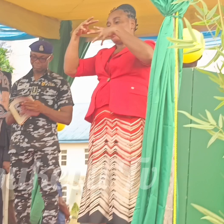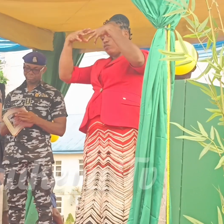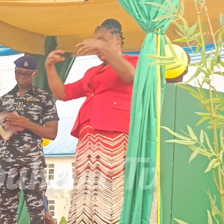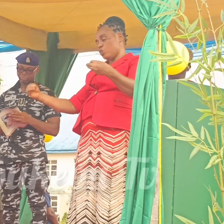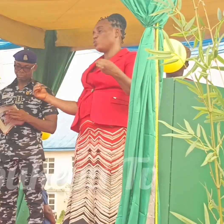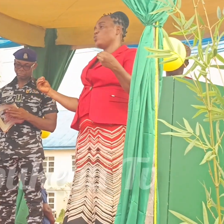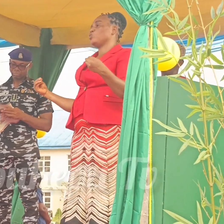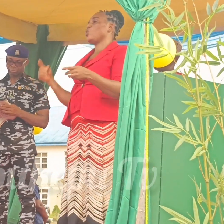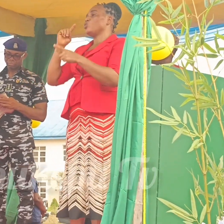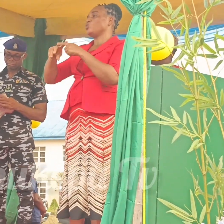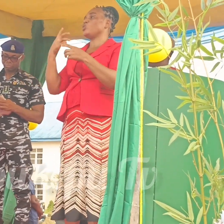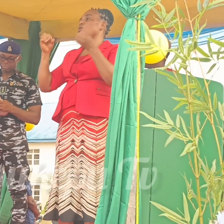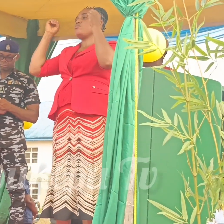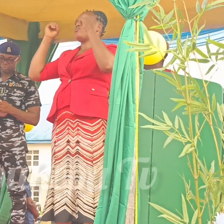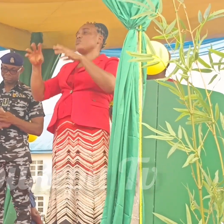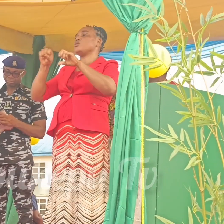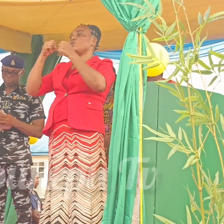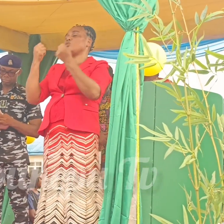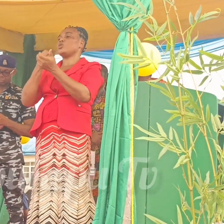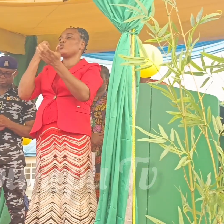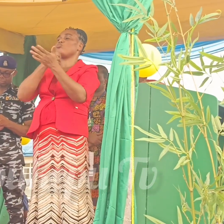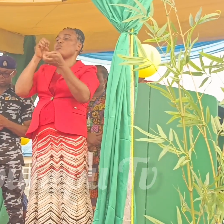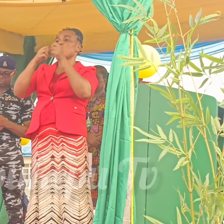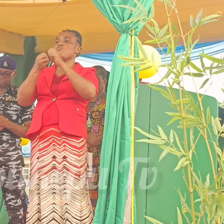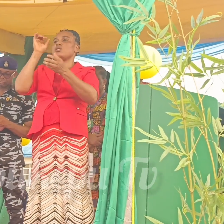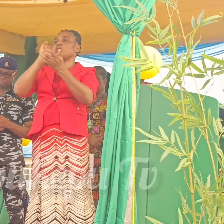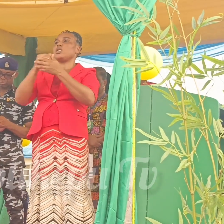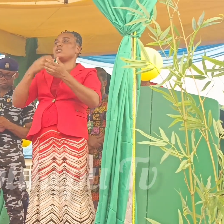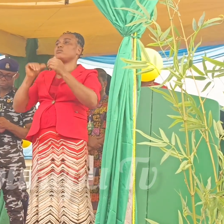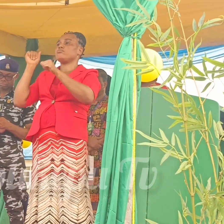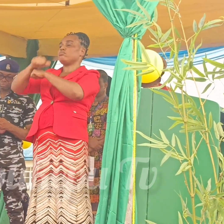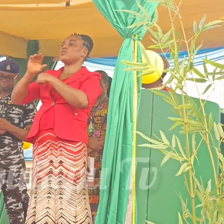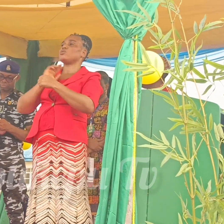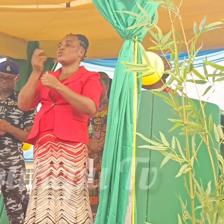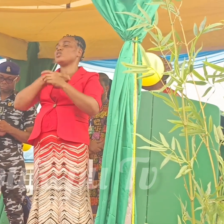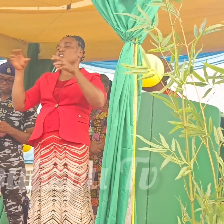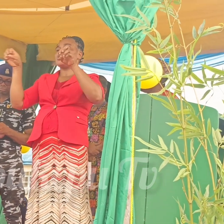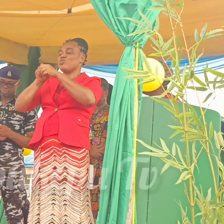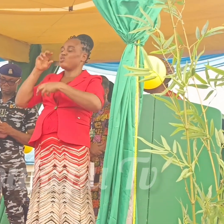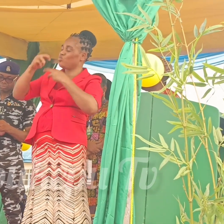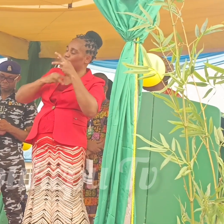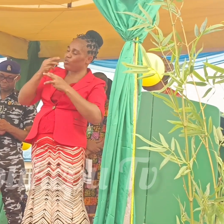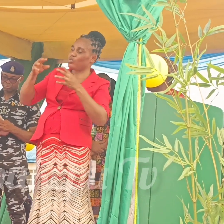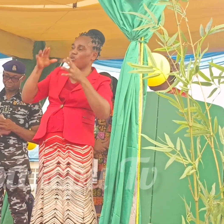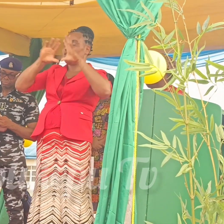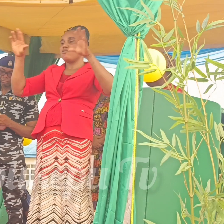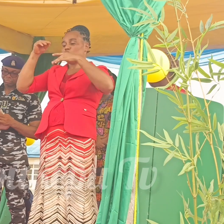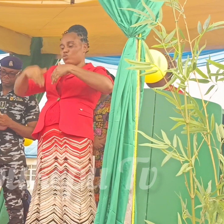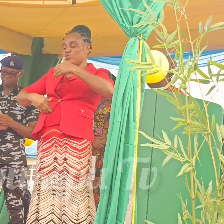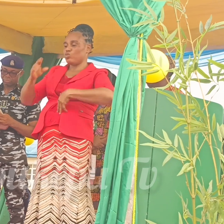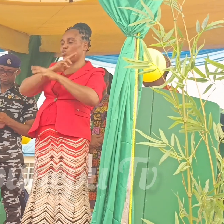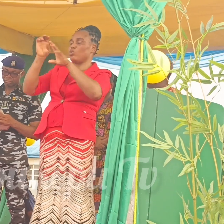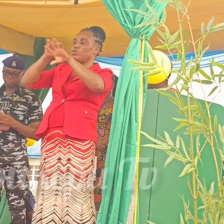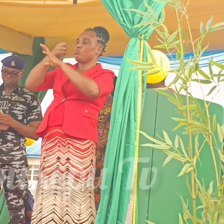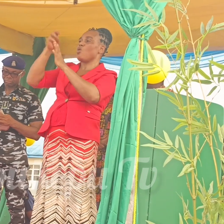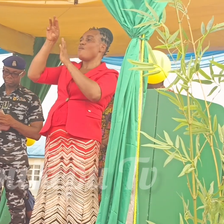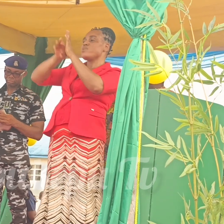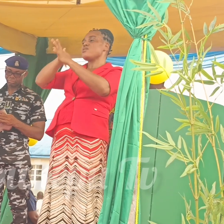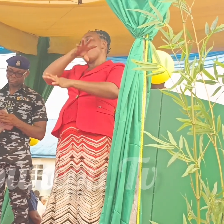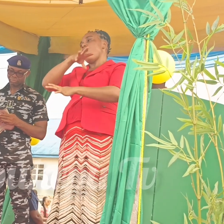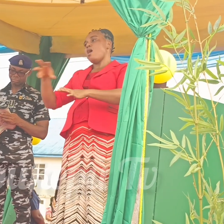solutions to the many socioeconomic problems that assail us, including worrisome levels of youth unemployment